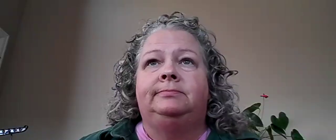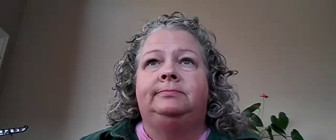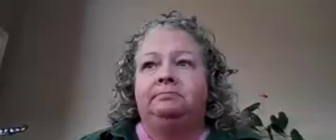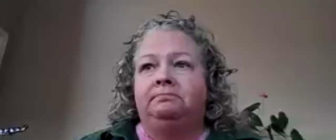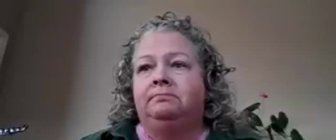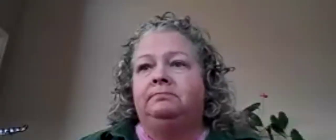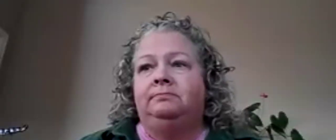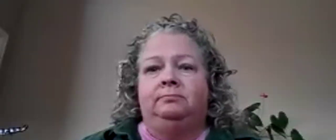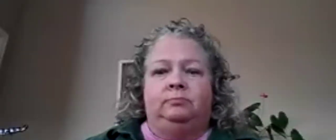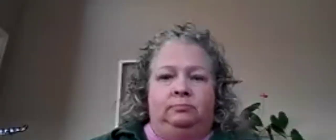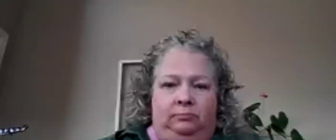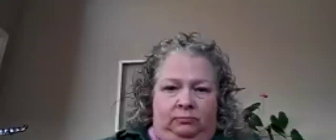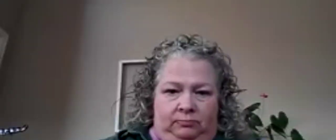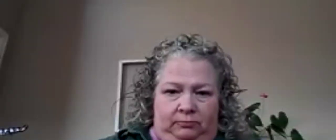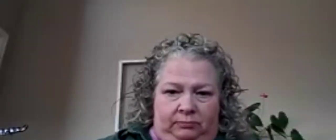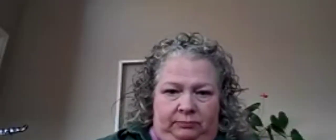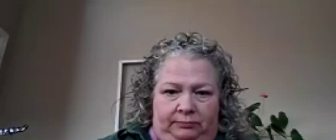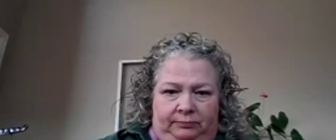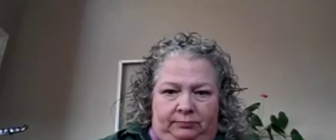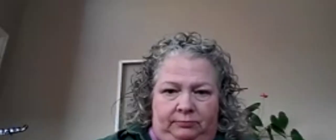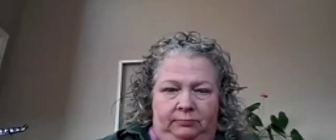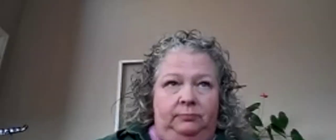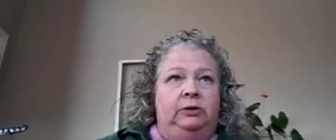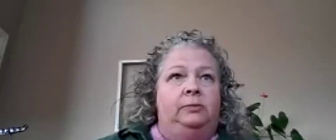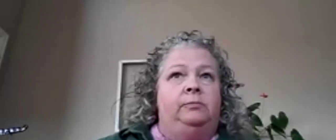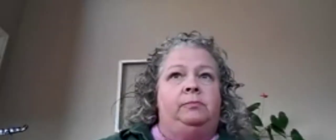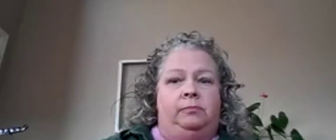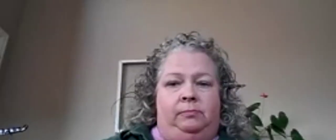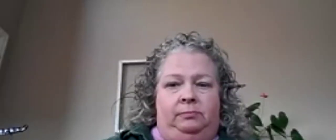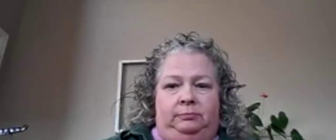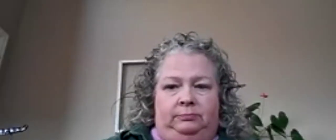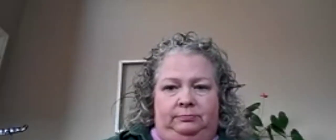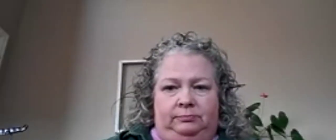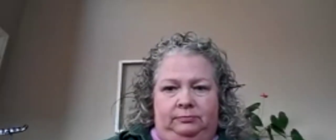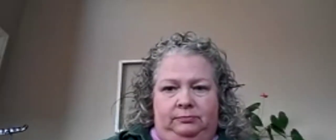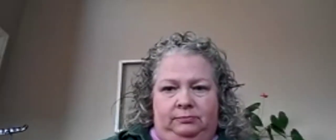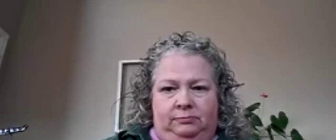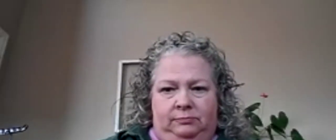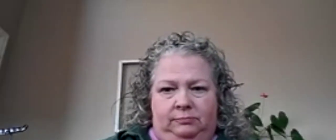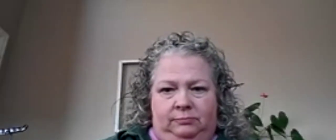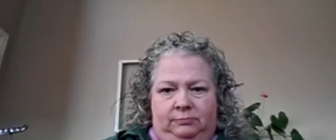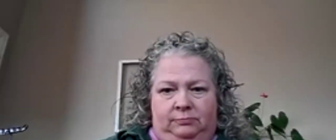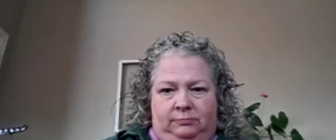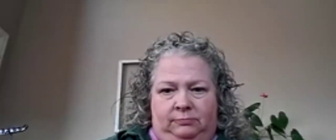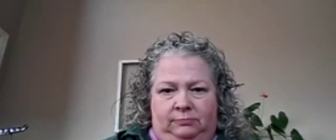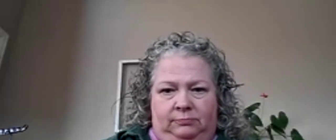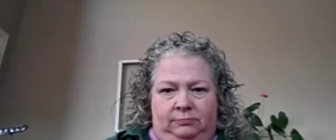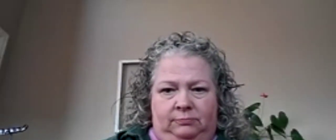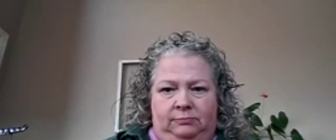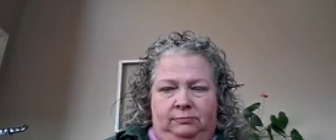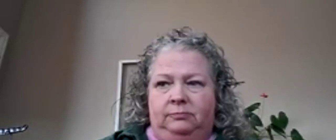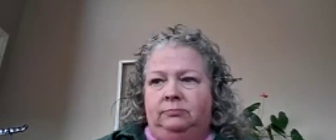Okay. All right. Okay. We can go ahead and proceed with the meeting. Okay. With the three board members here.